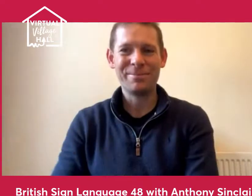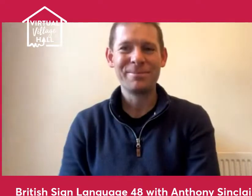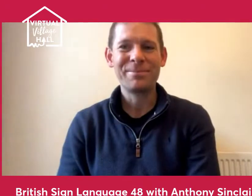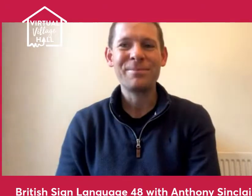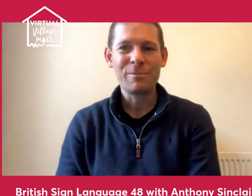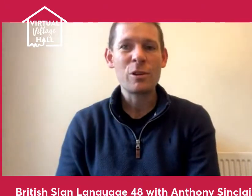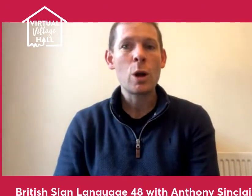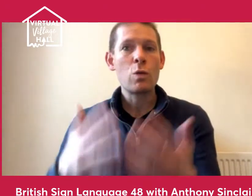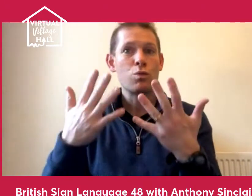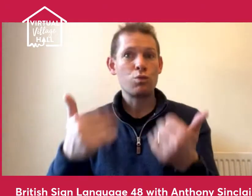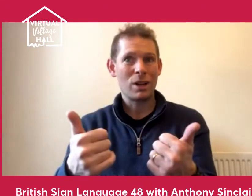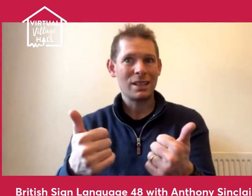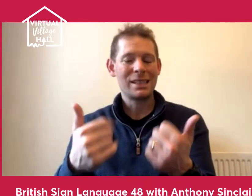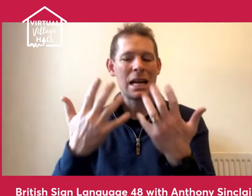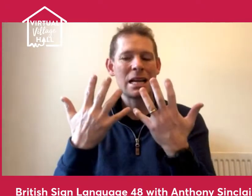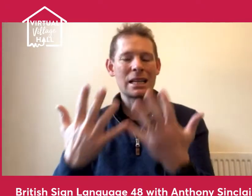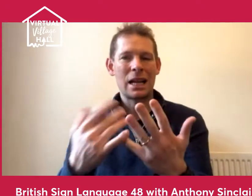Lovely to have you all joining us today.